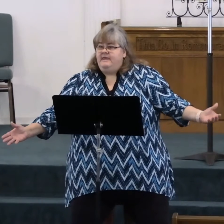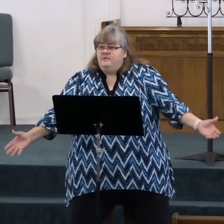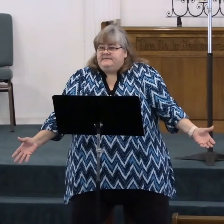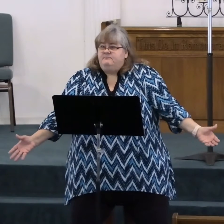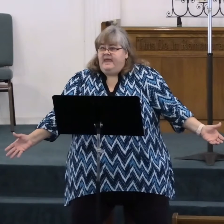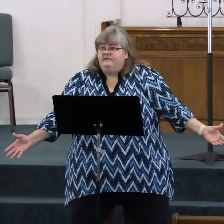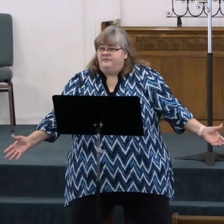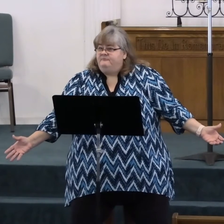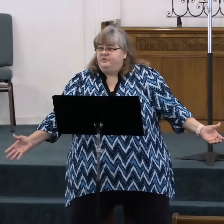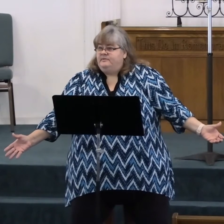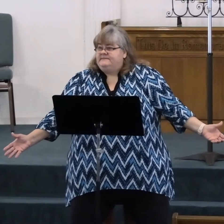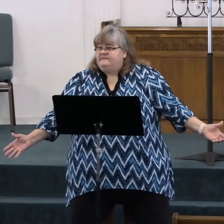was a man of influence